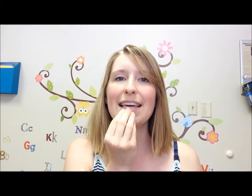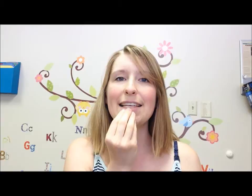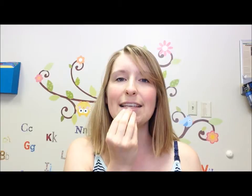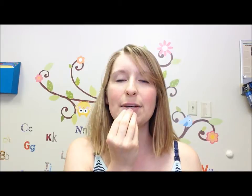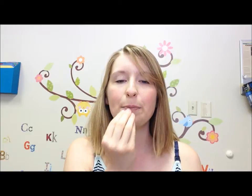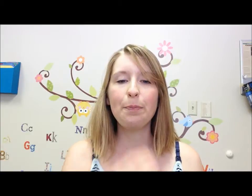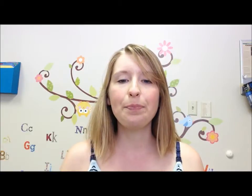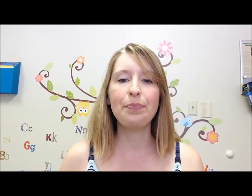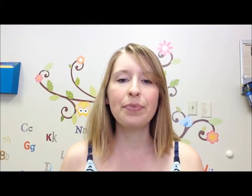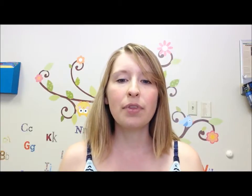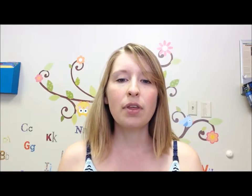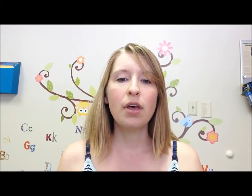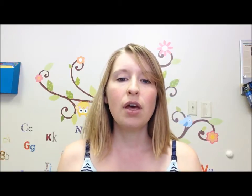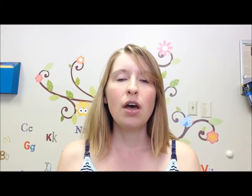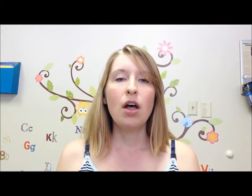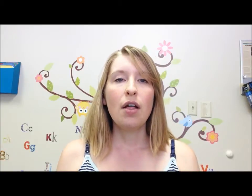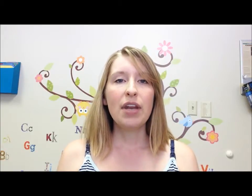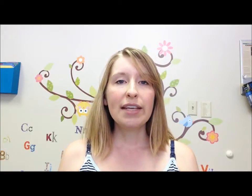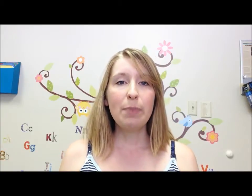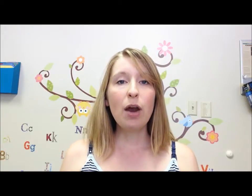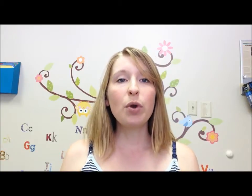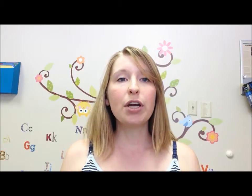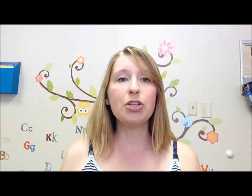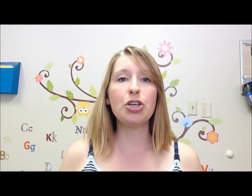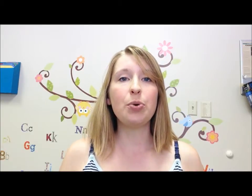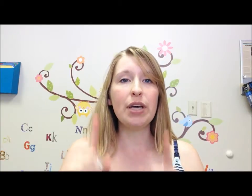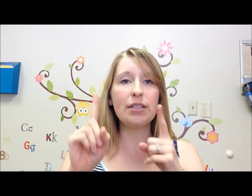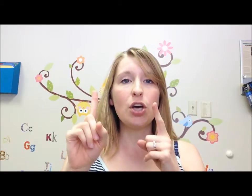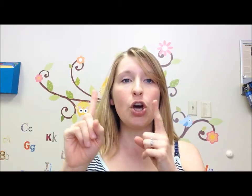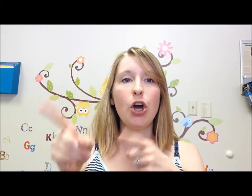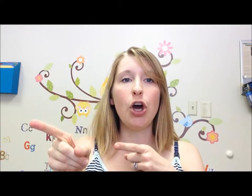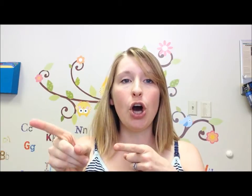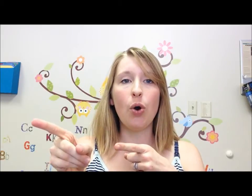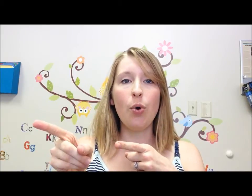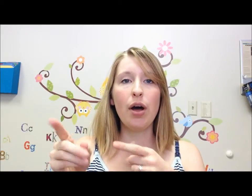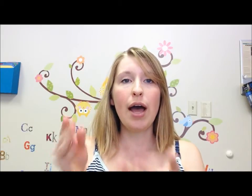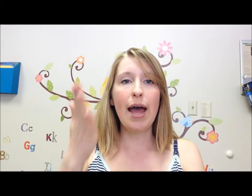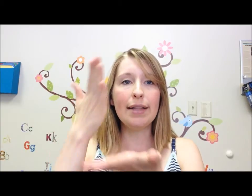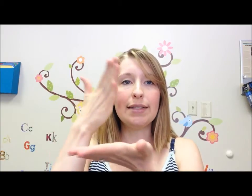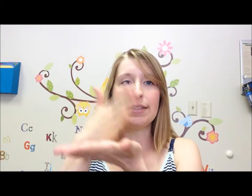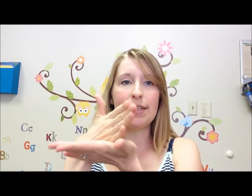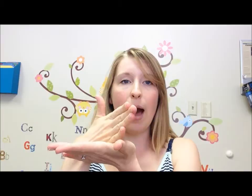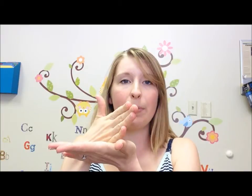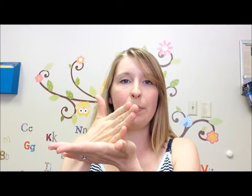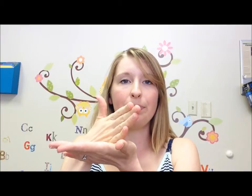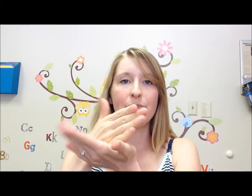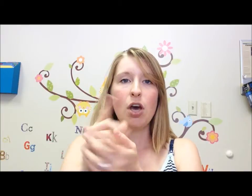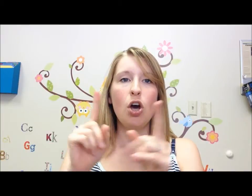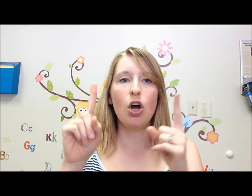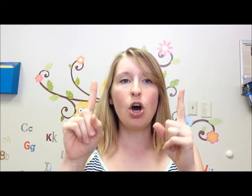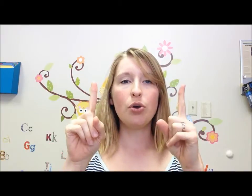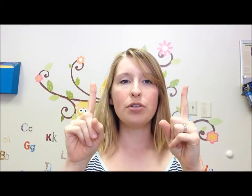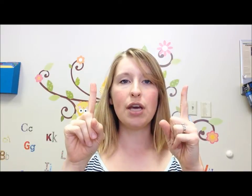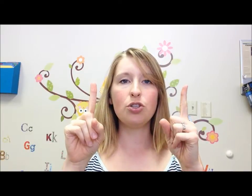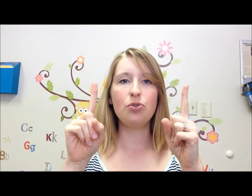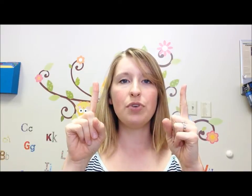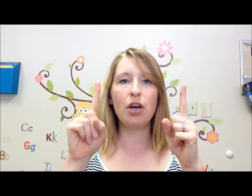Eat. The next pair we're going to do is go and stop. Go, you take two fingers